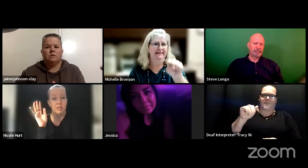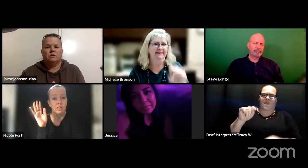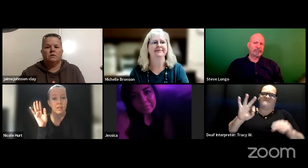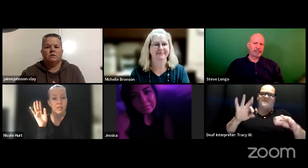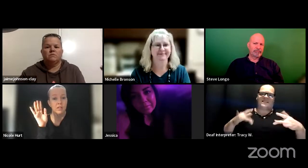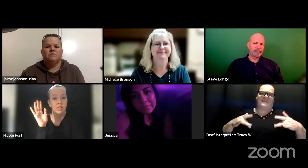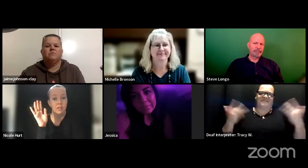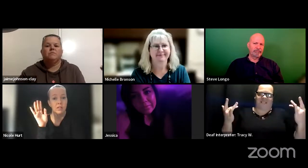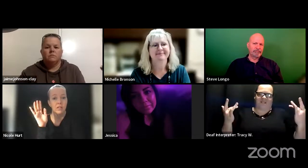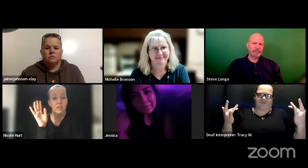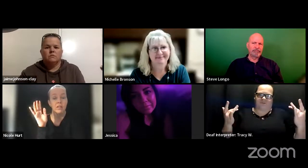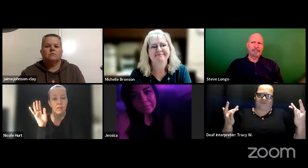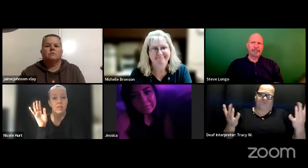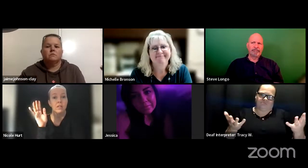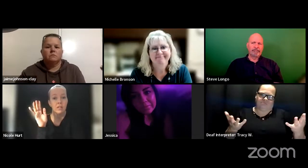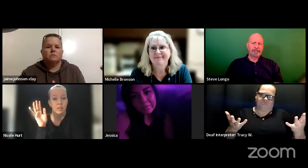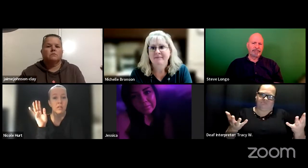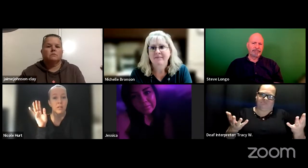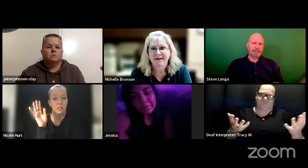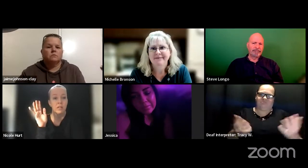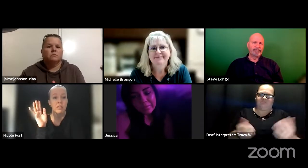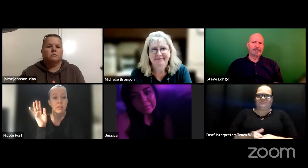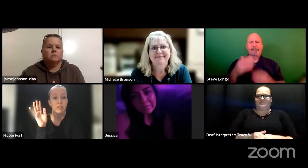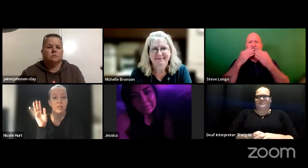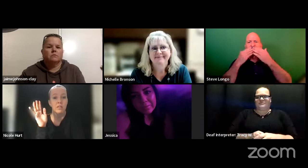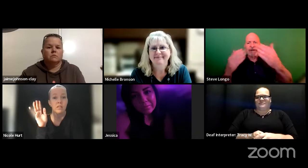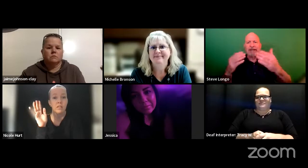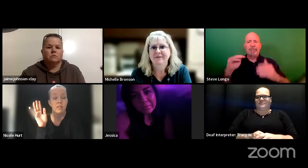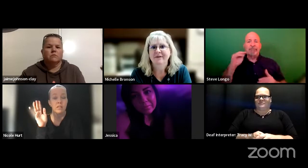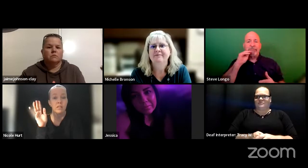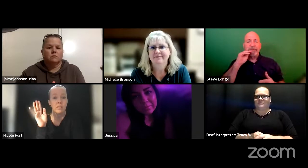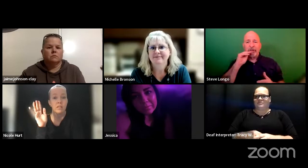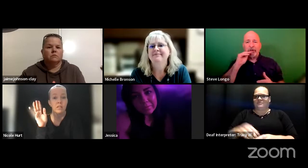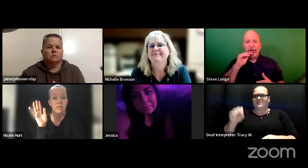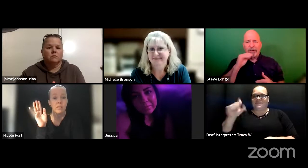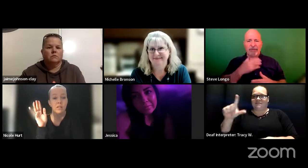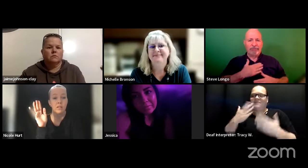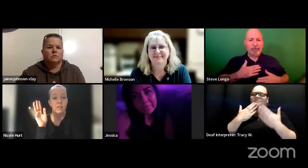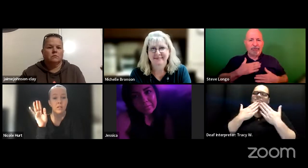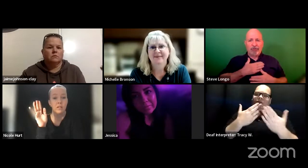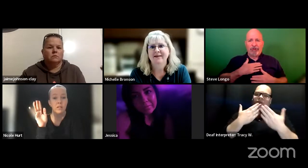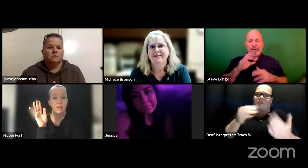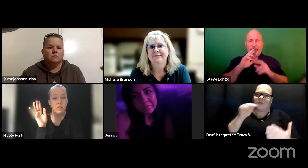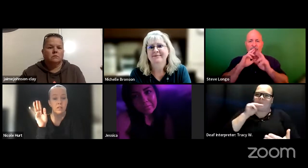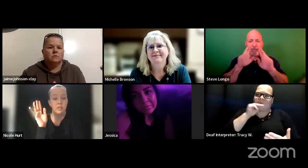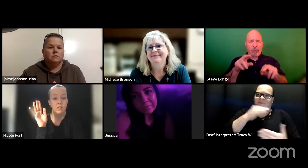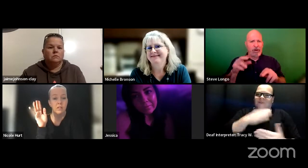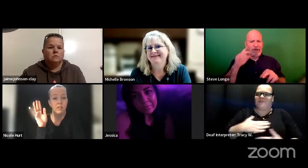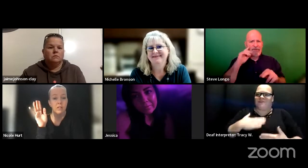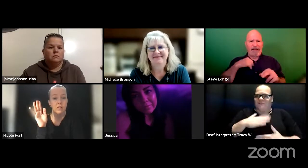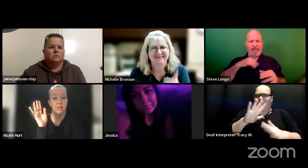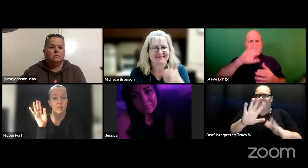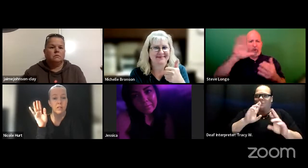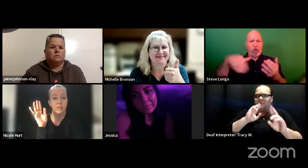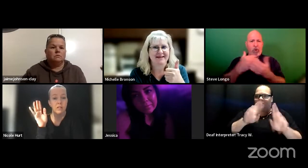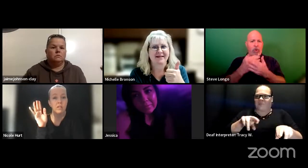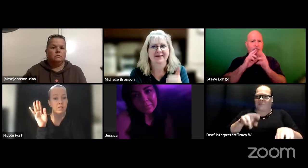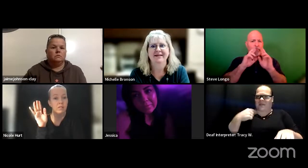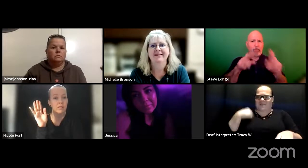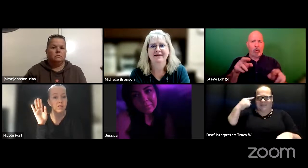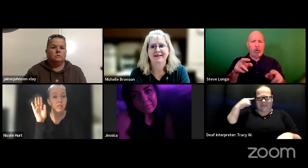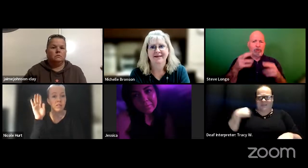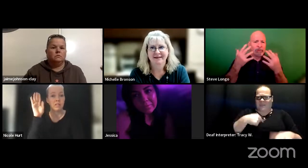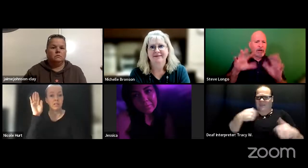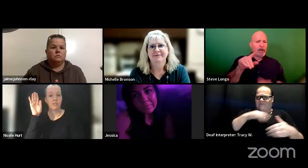park, and to be able to keep it in the traditional format. This is Steve Longo. Thank